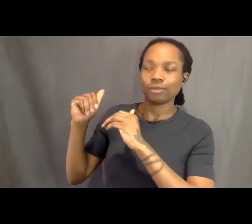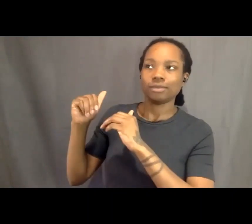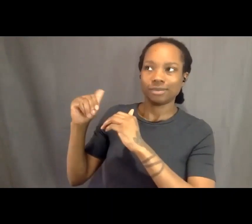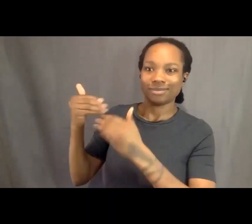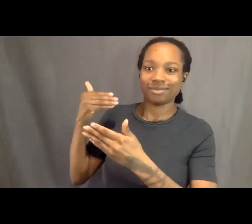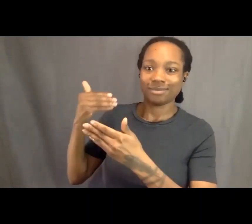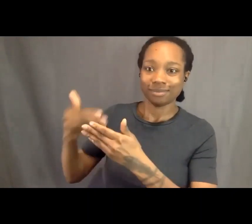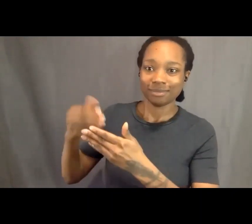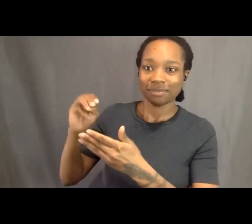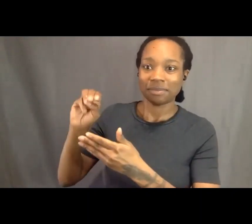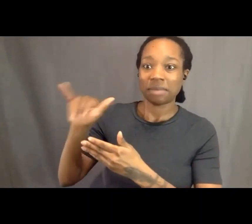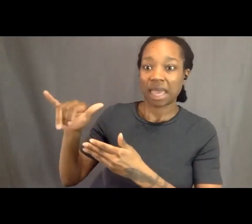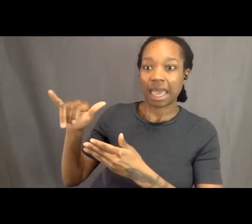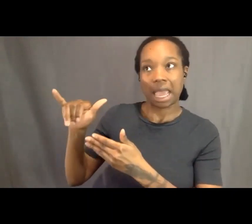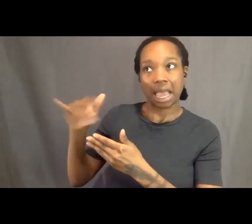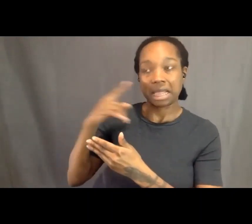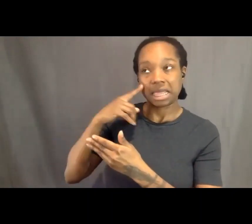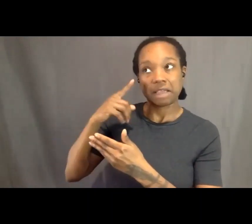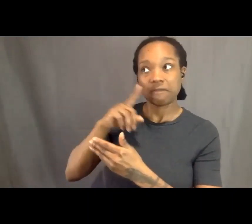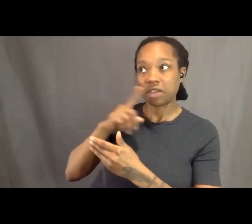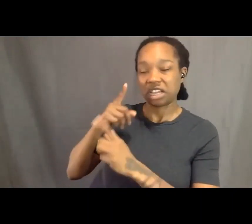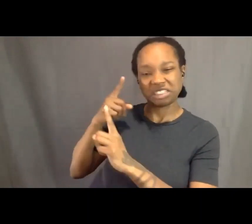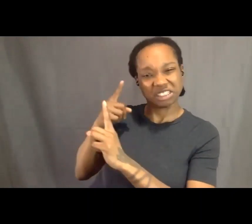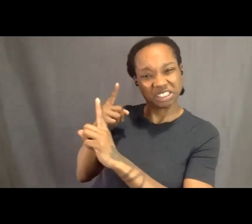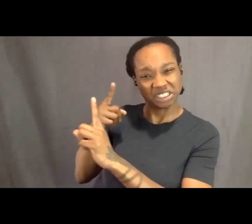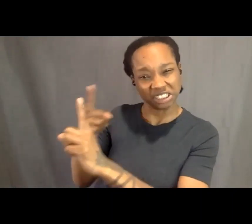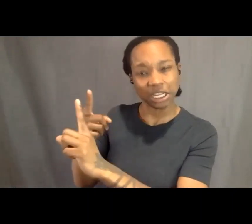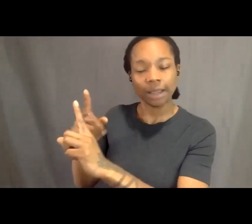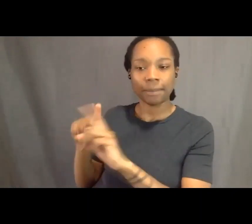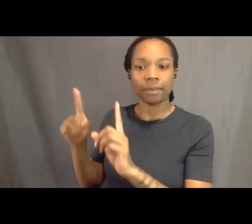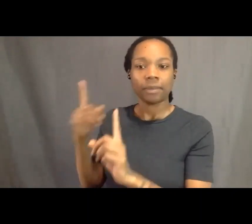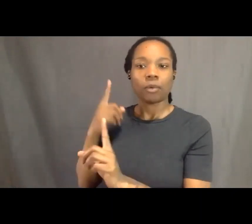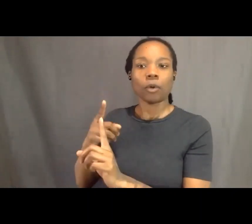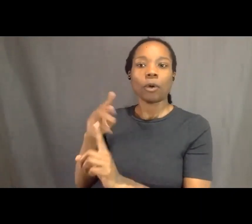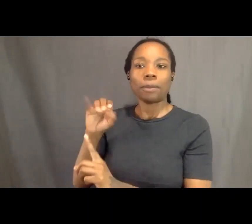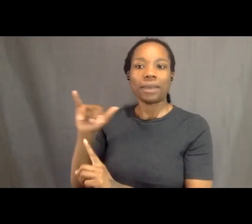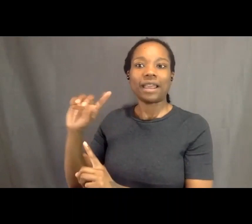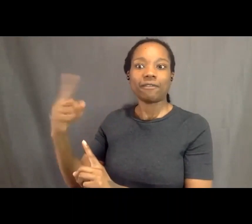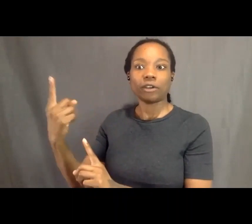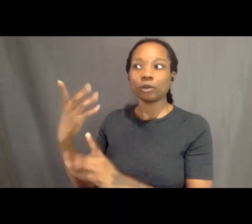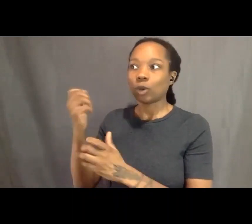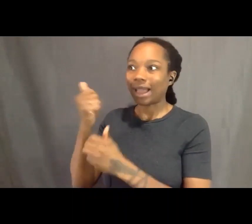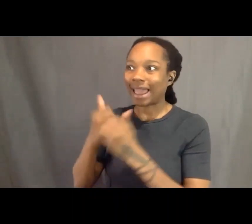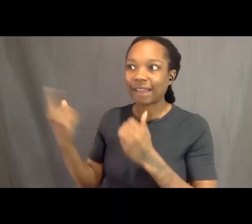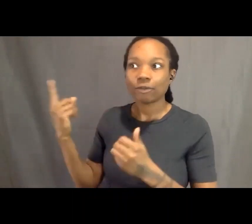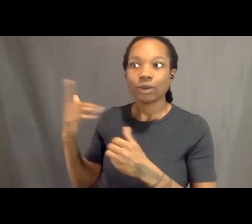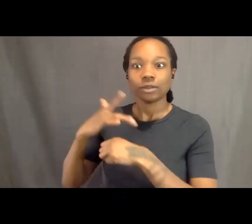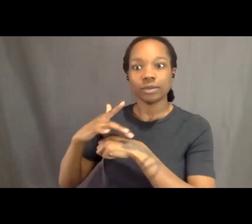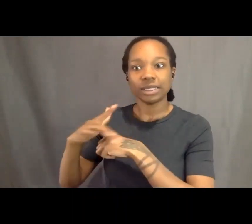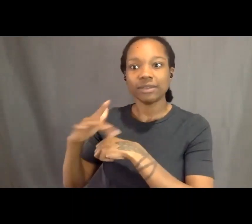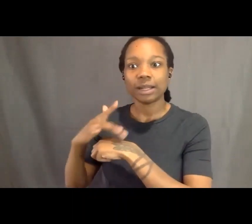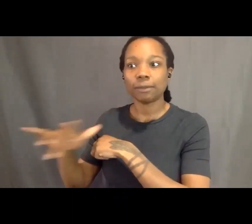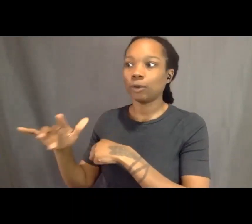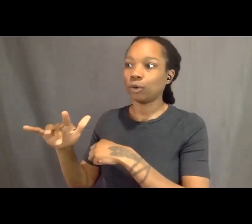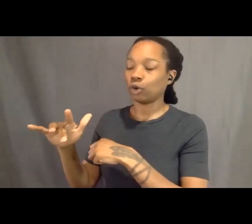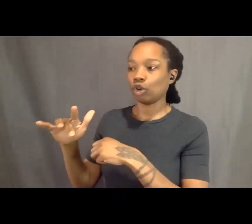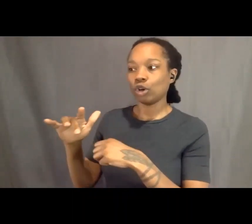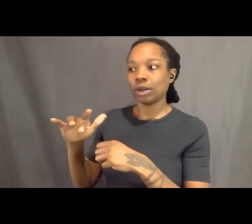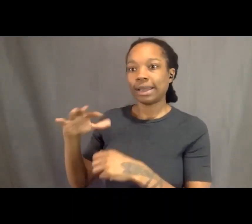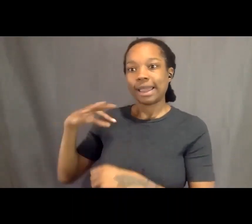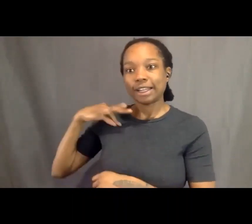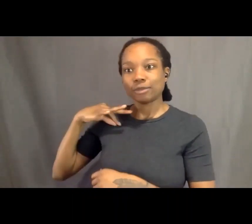ambitious date, May 1st, that everybody would be eligible because we will have other vaccines that are available, right,